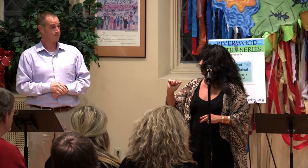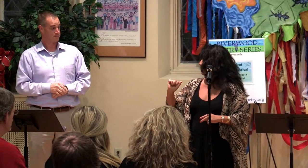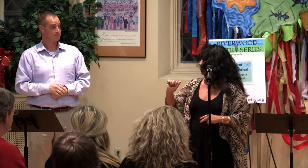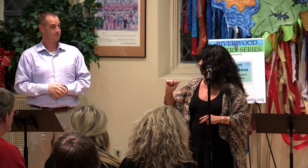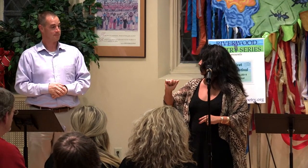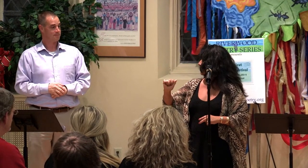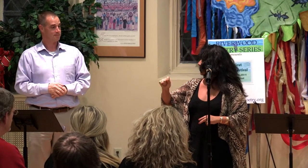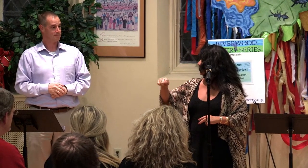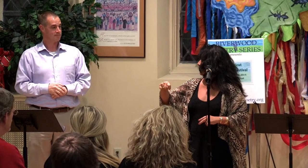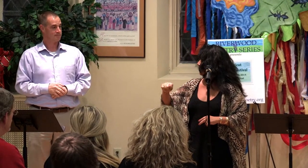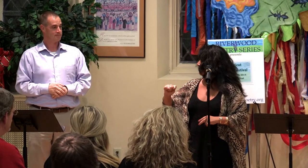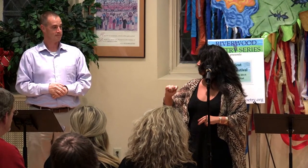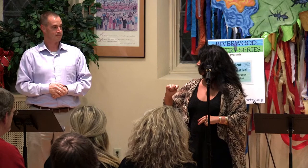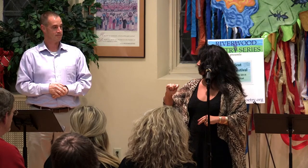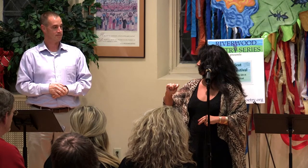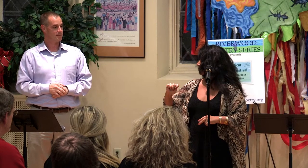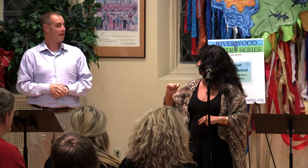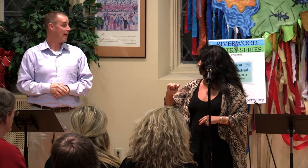GHAA.